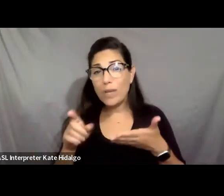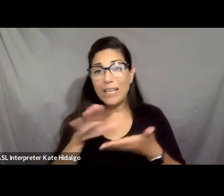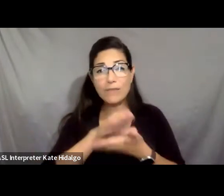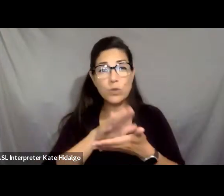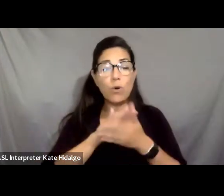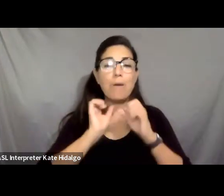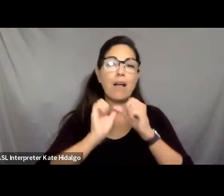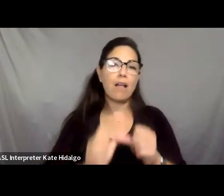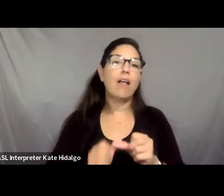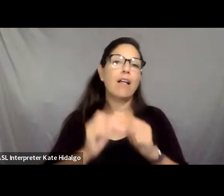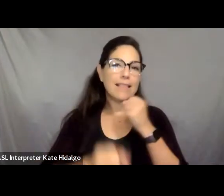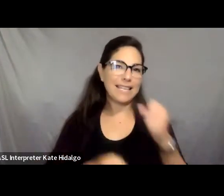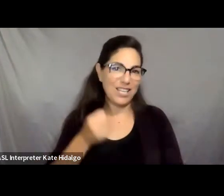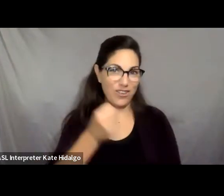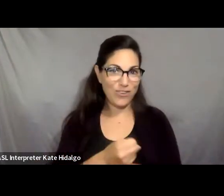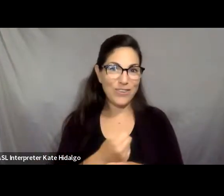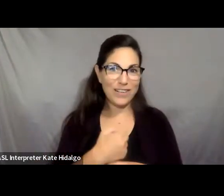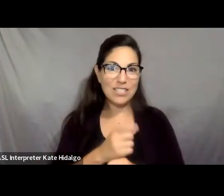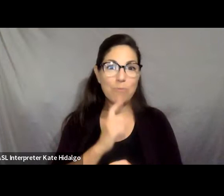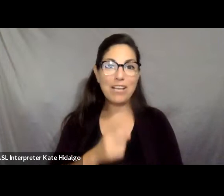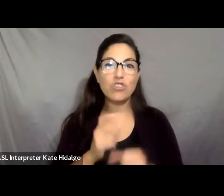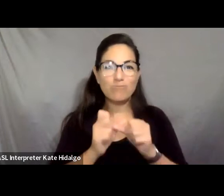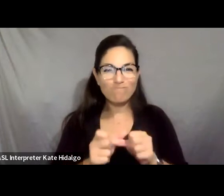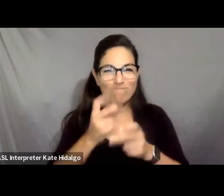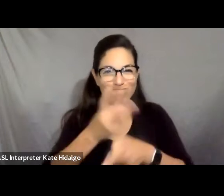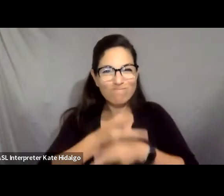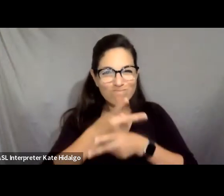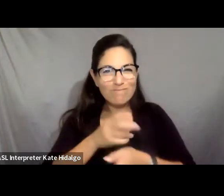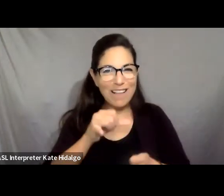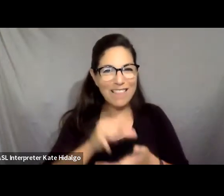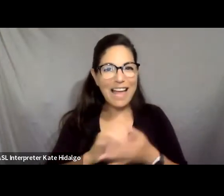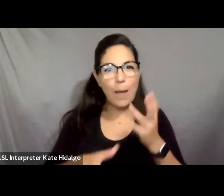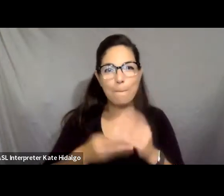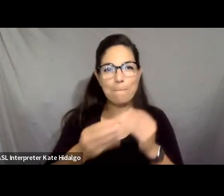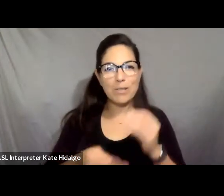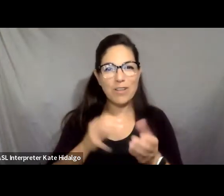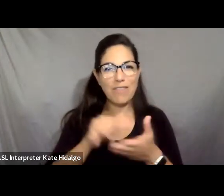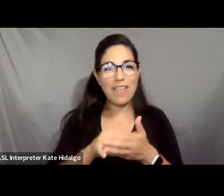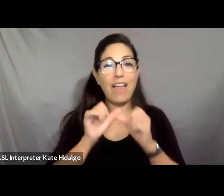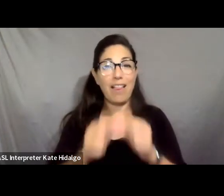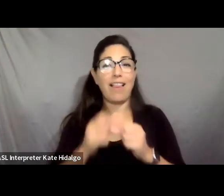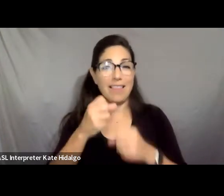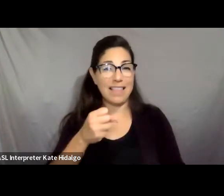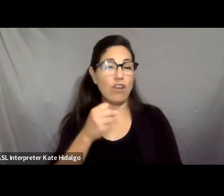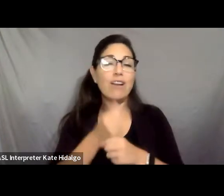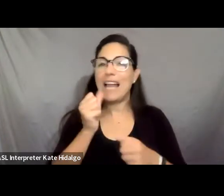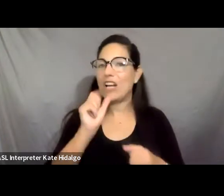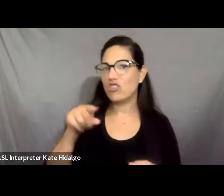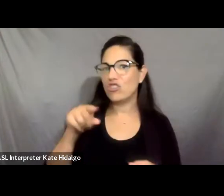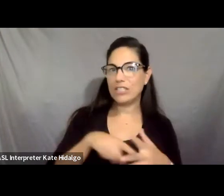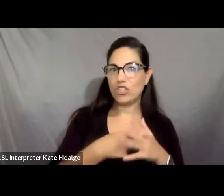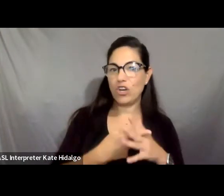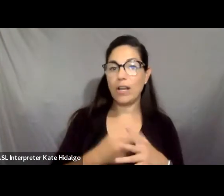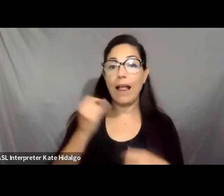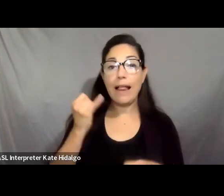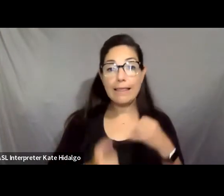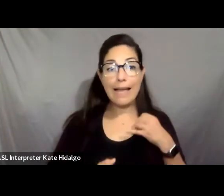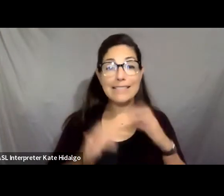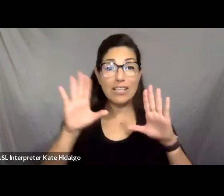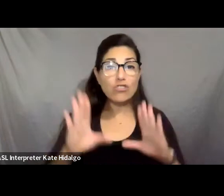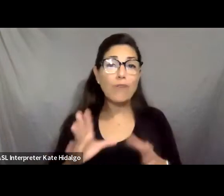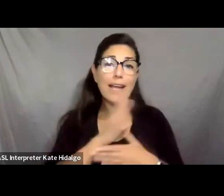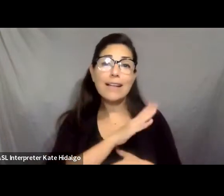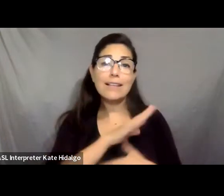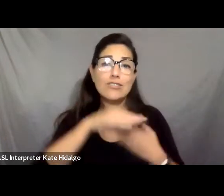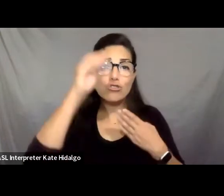throughout the whole year. So we make sure we're sustaining that and building off that throughout the whole year, not just the start. And then lastly, it's just great to have students